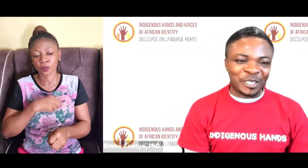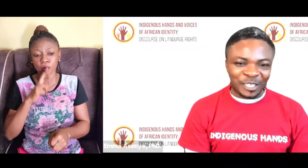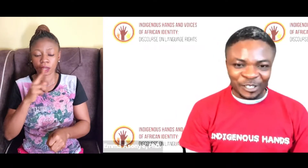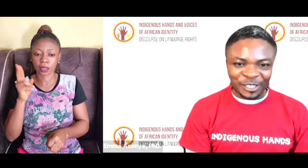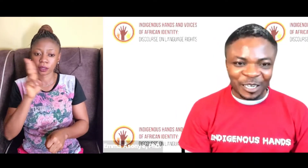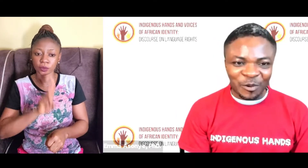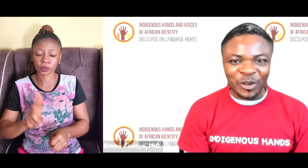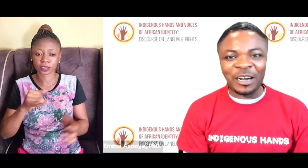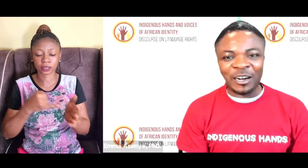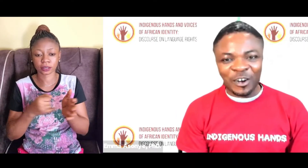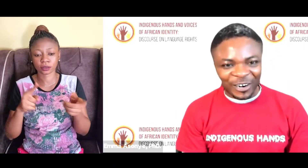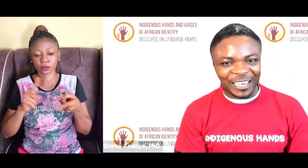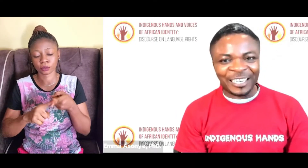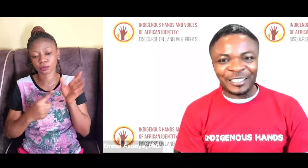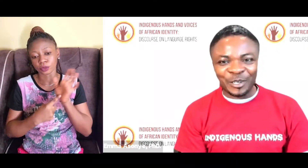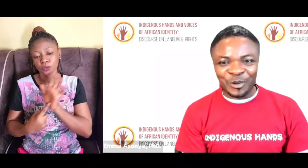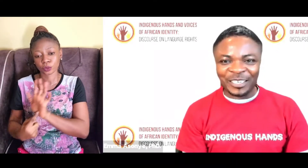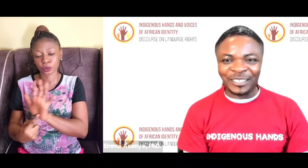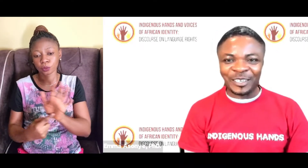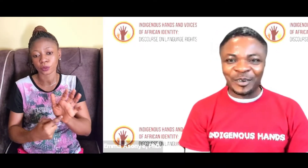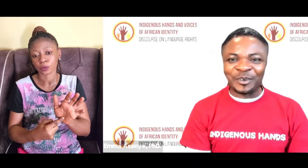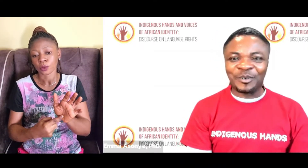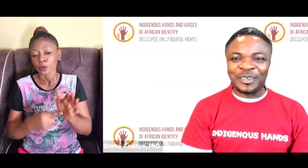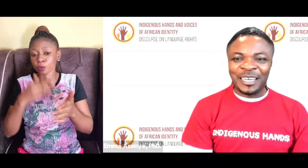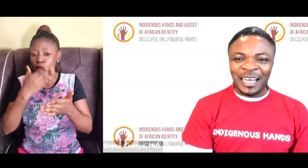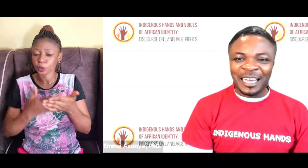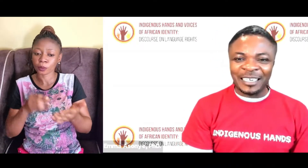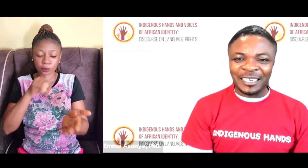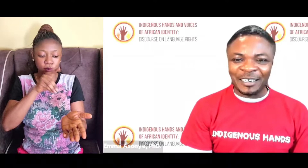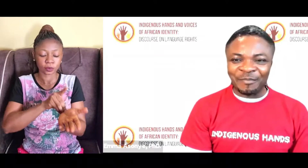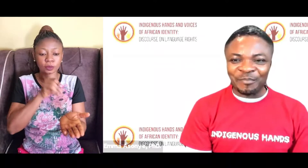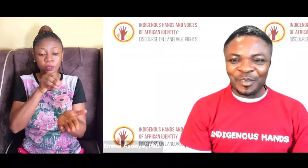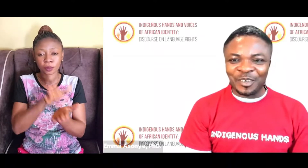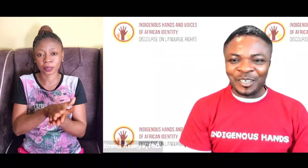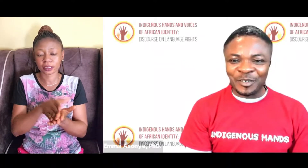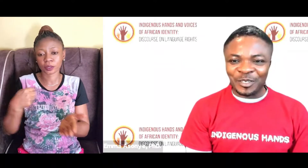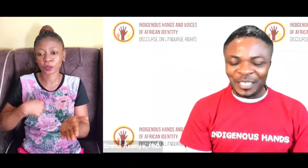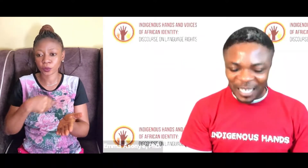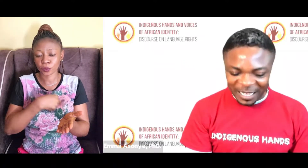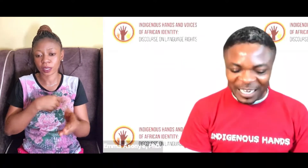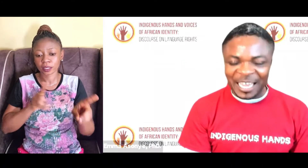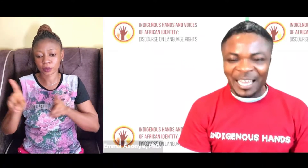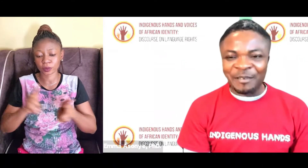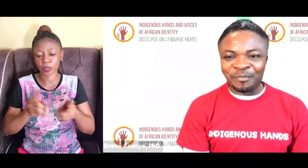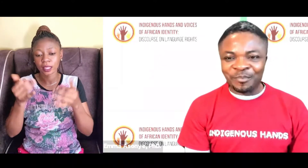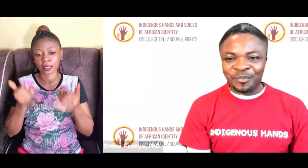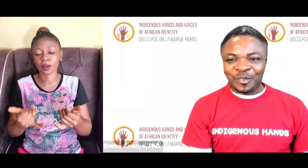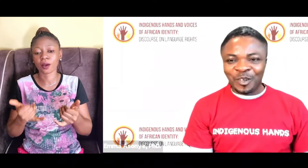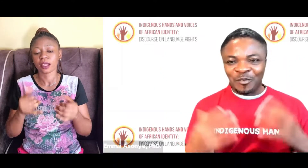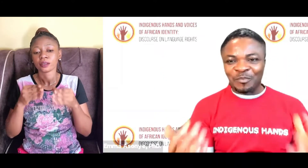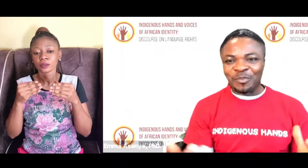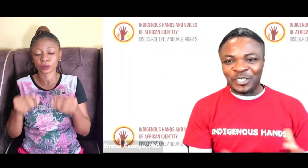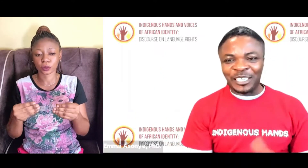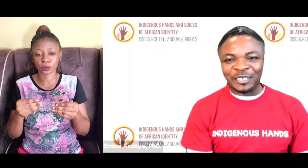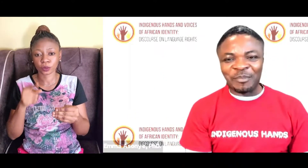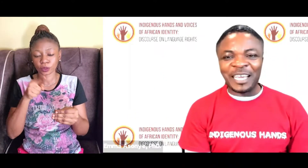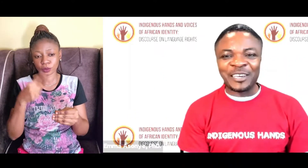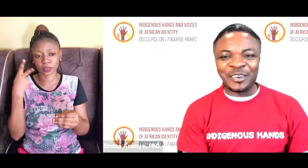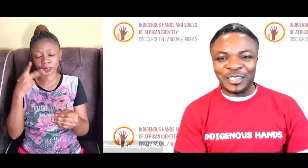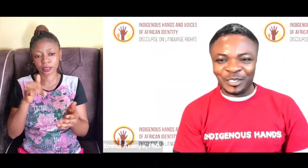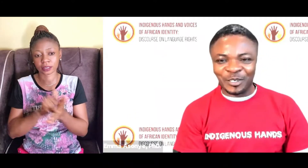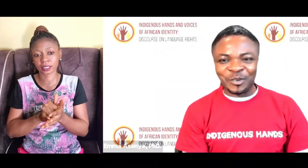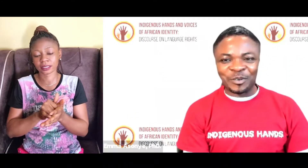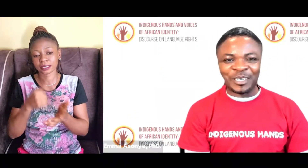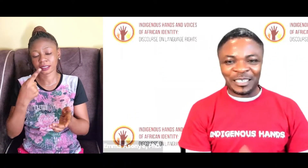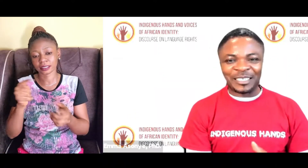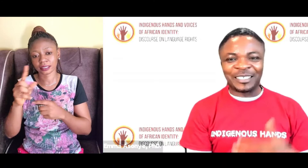letters documentations that we are currently doing. So, and you see that the name of the project, My